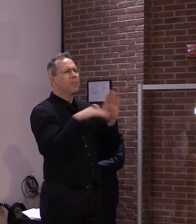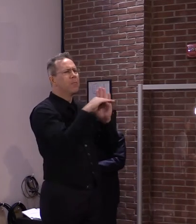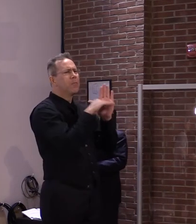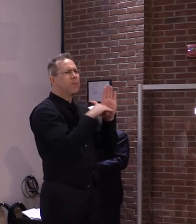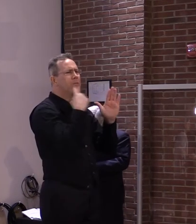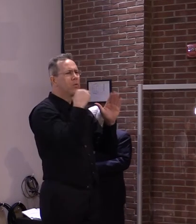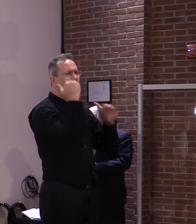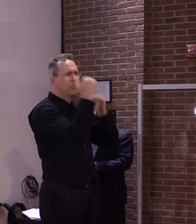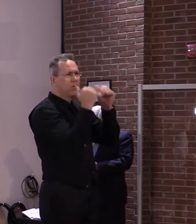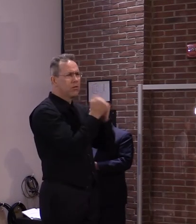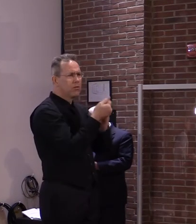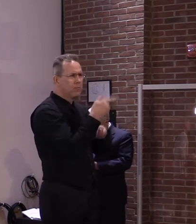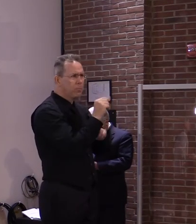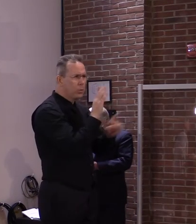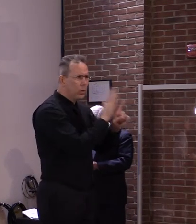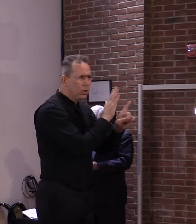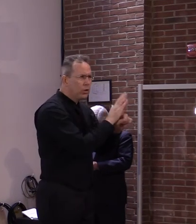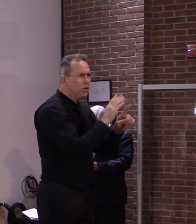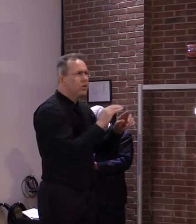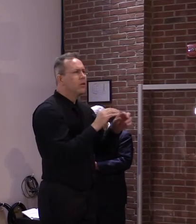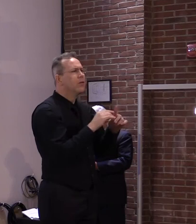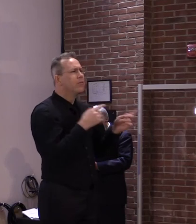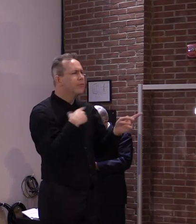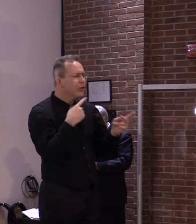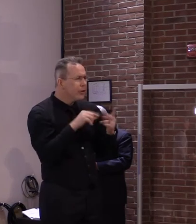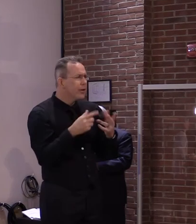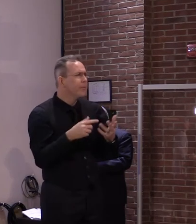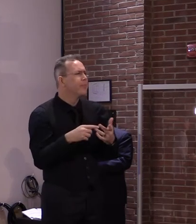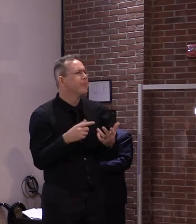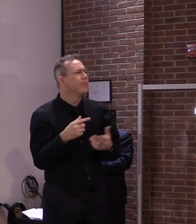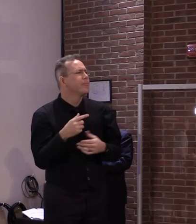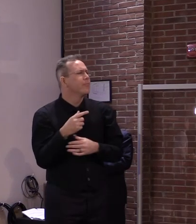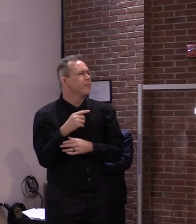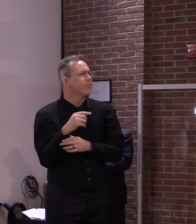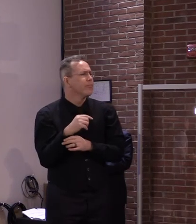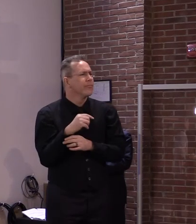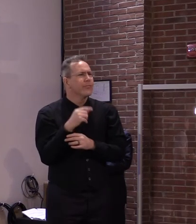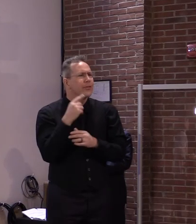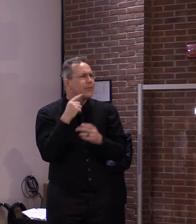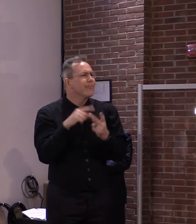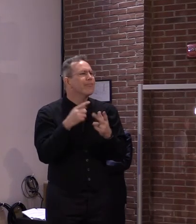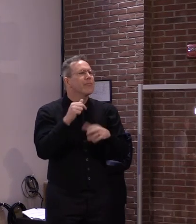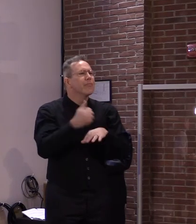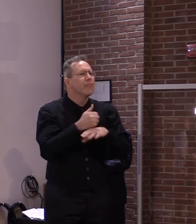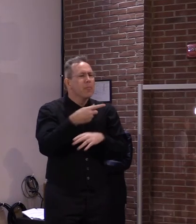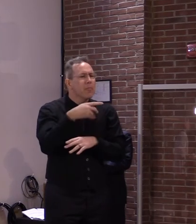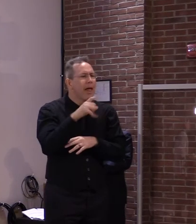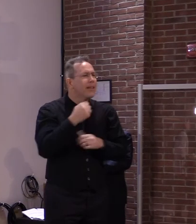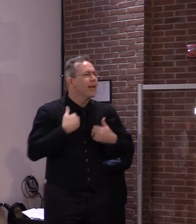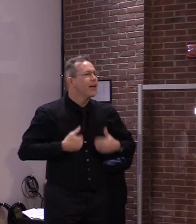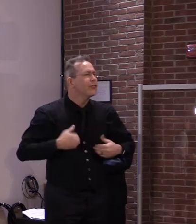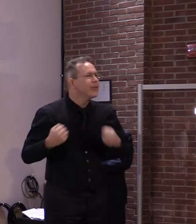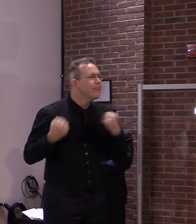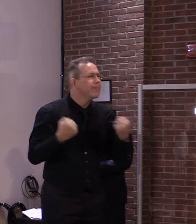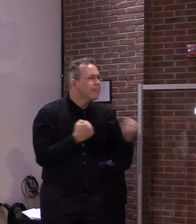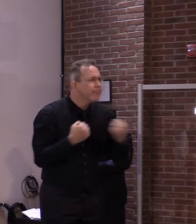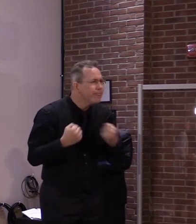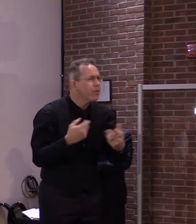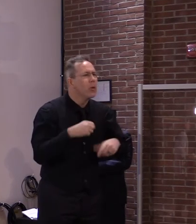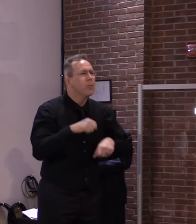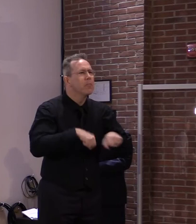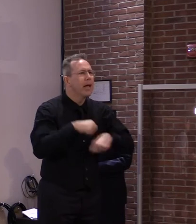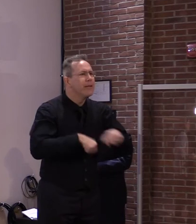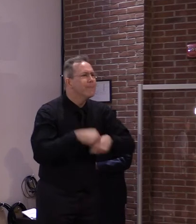classes things like pilates yoga etc spinning classes that fall under section 8.1 of the